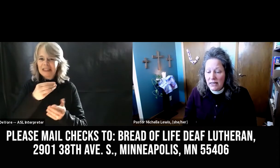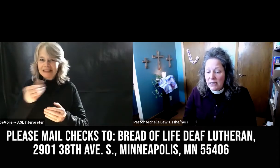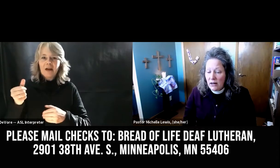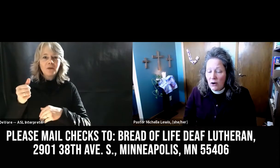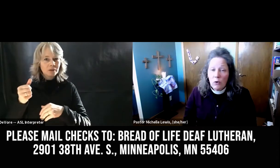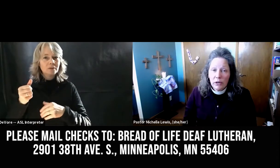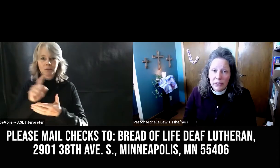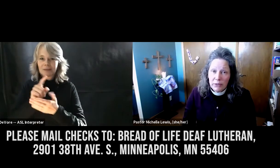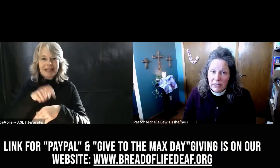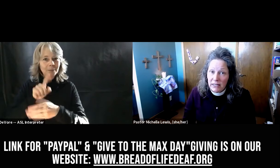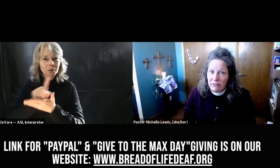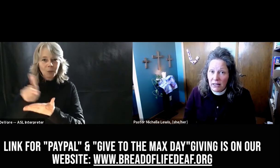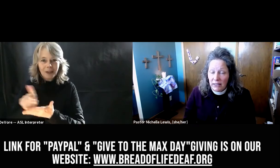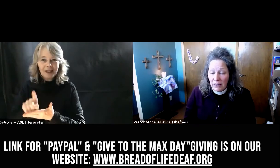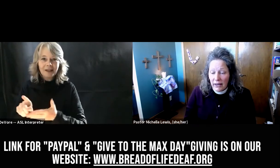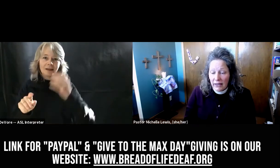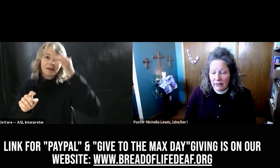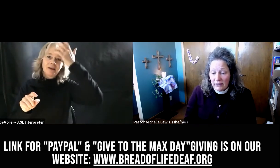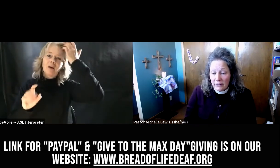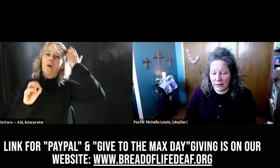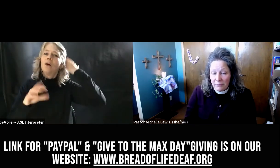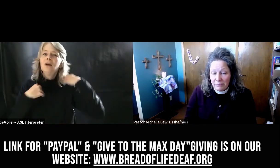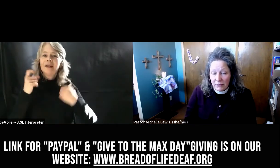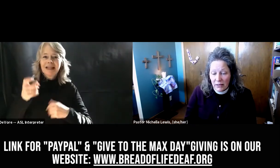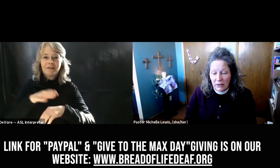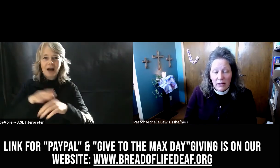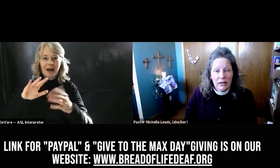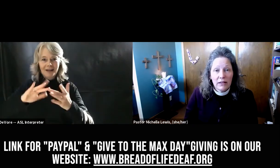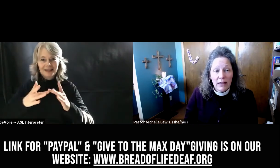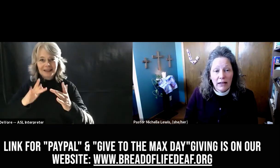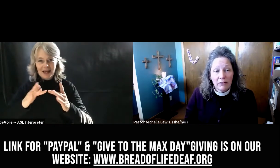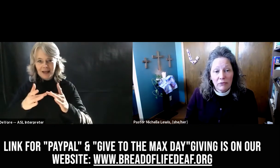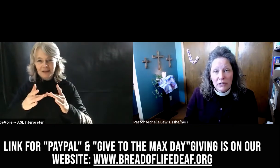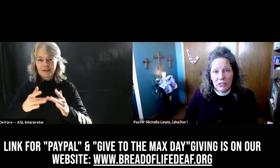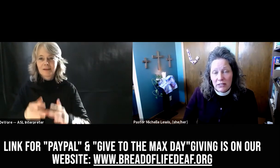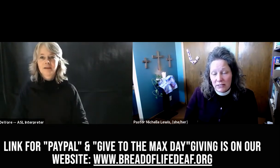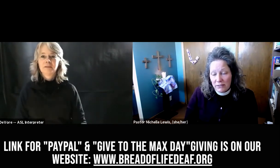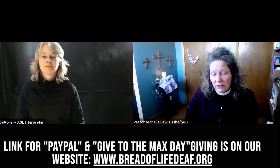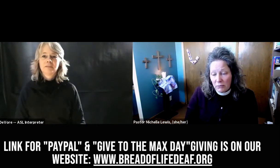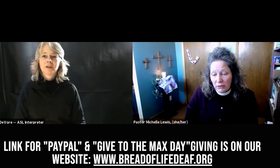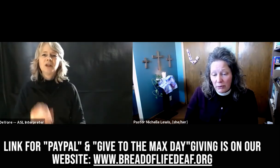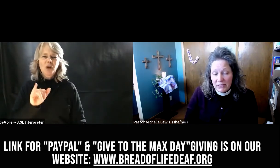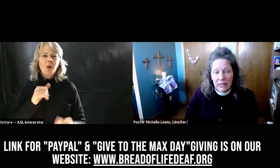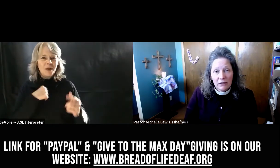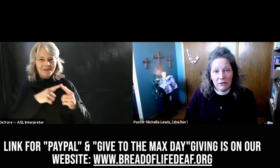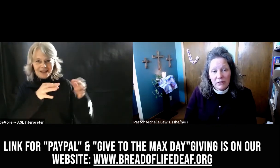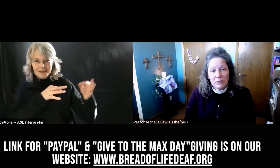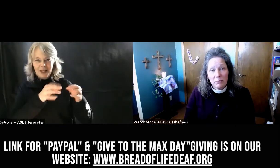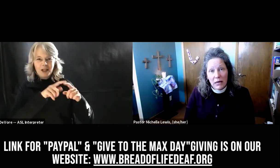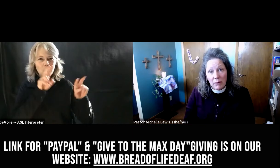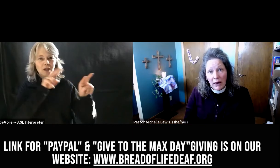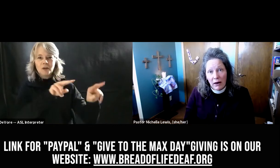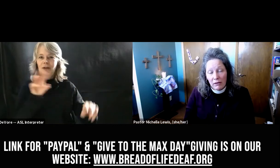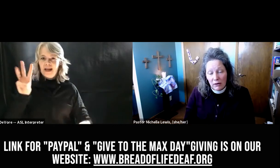outside. Or you can give online, and that information is available on our website. You can